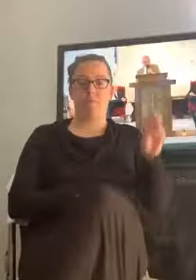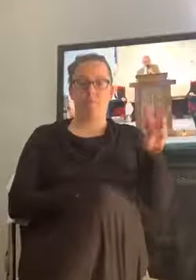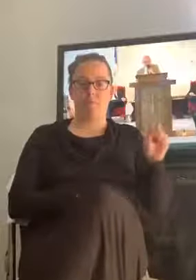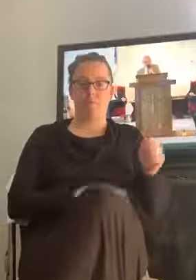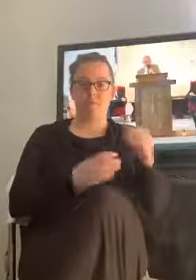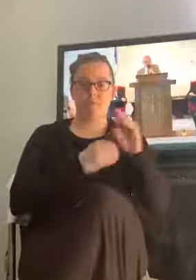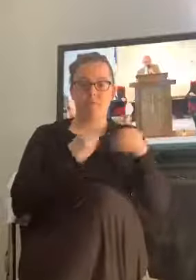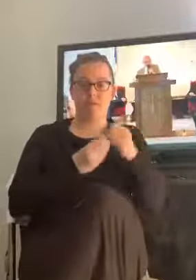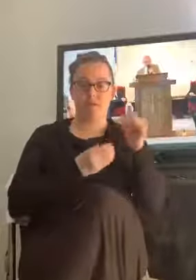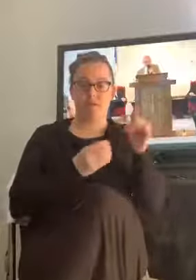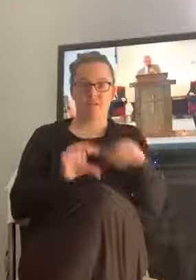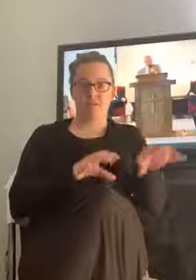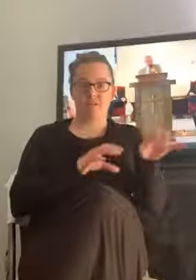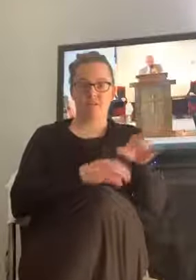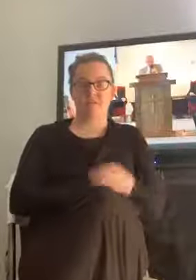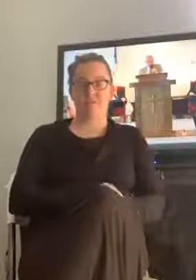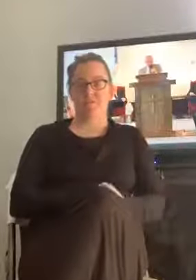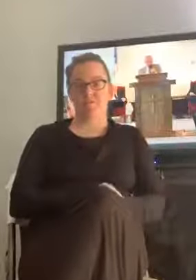the altar,